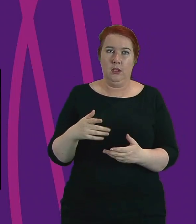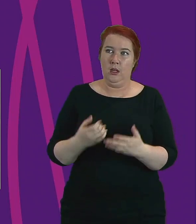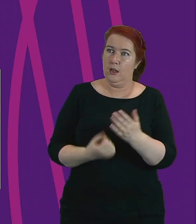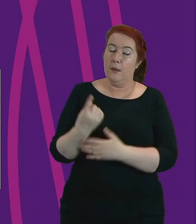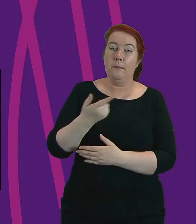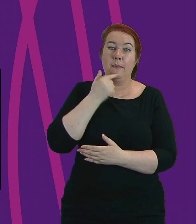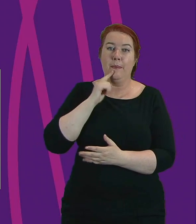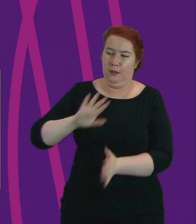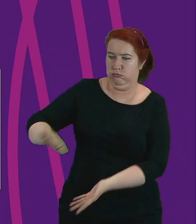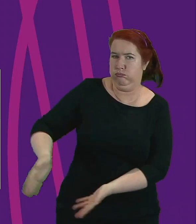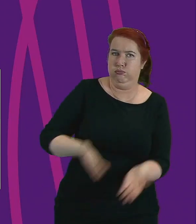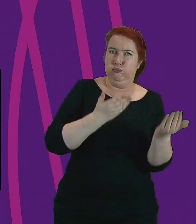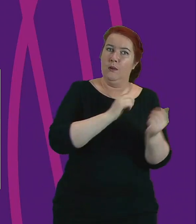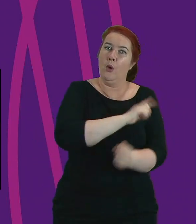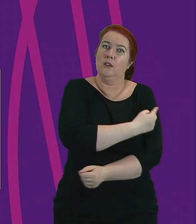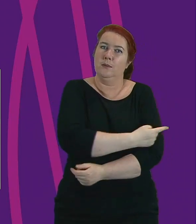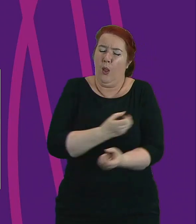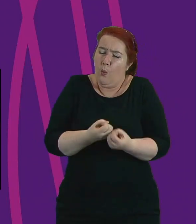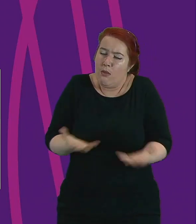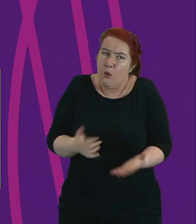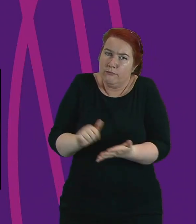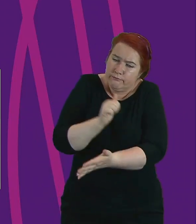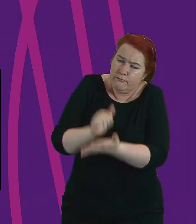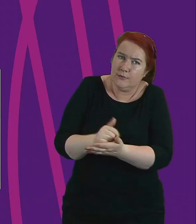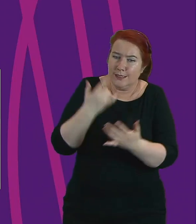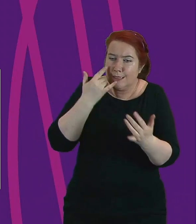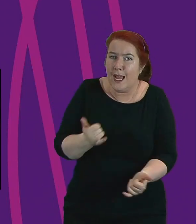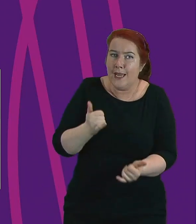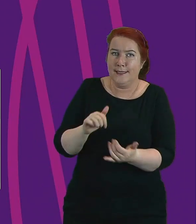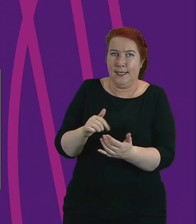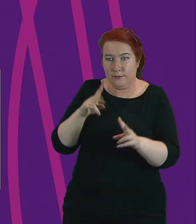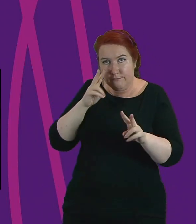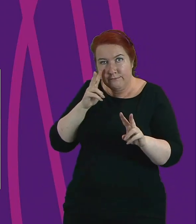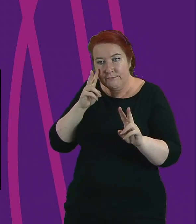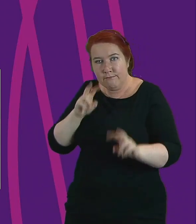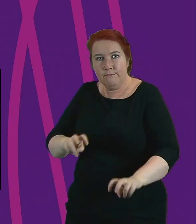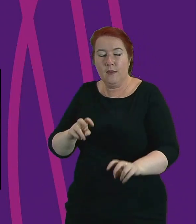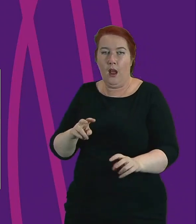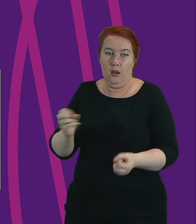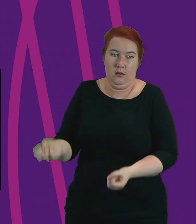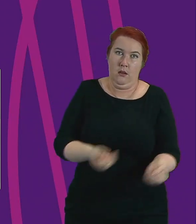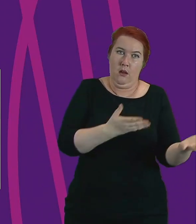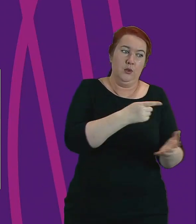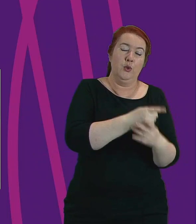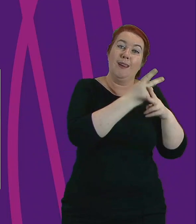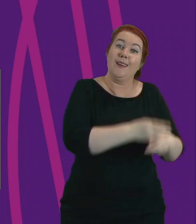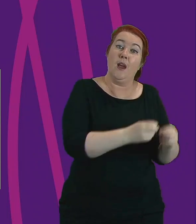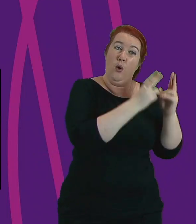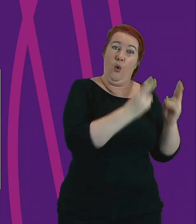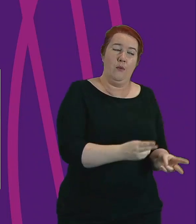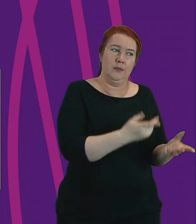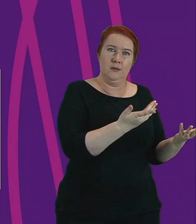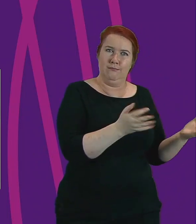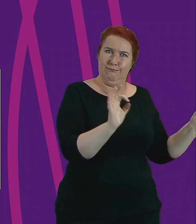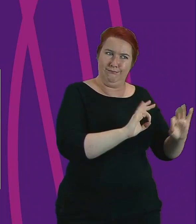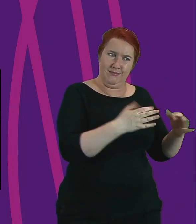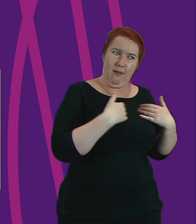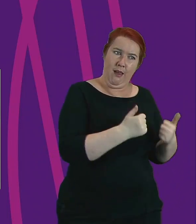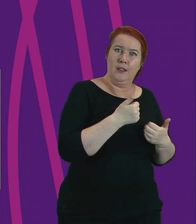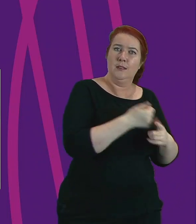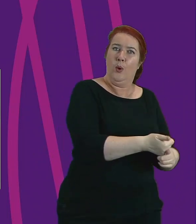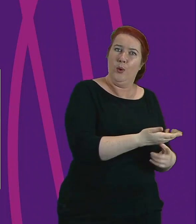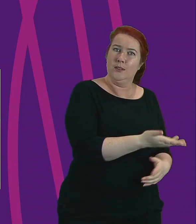hospitals without proper testing and screening and into care homes where health support has not been available.